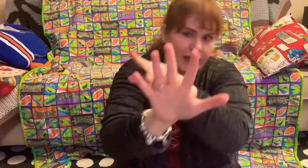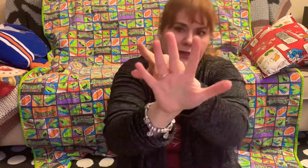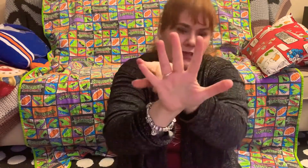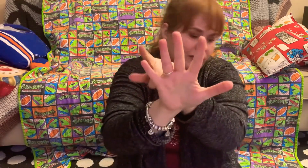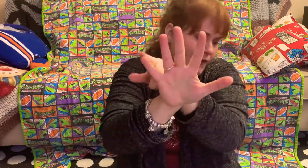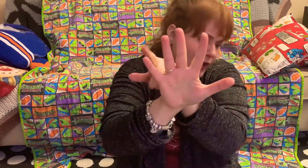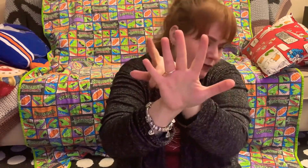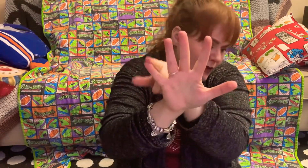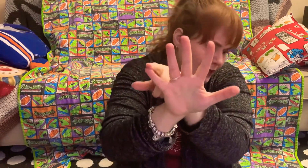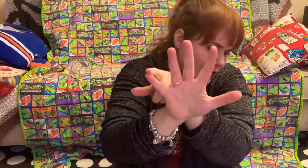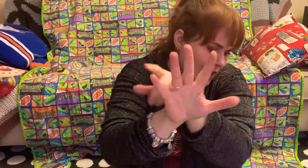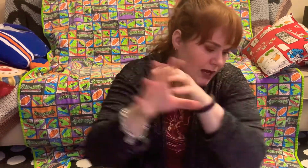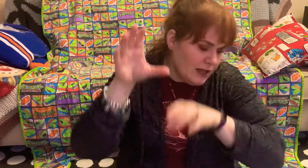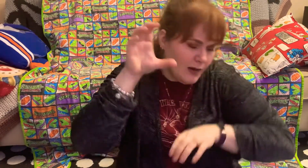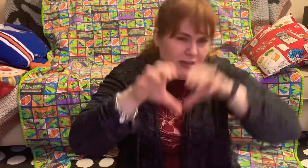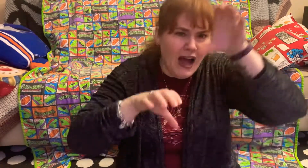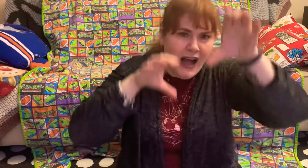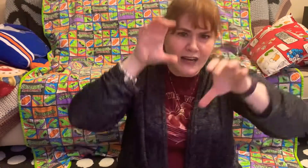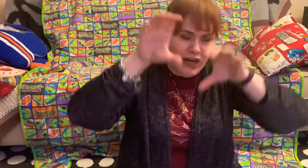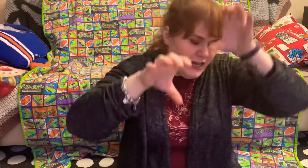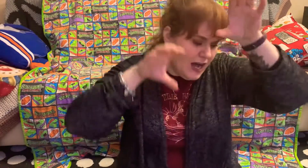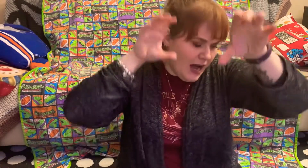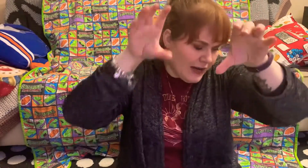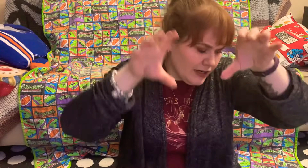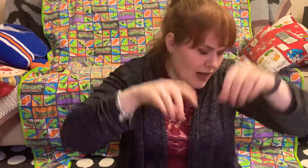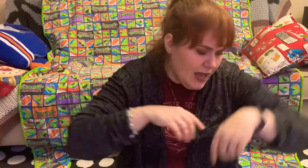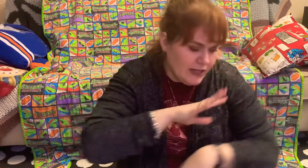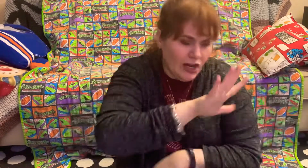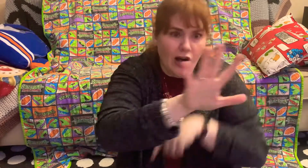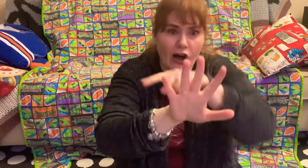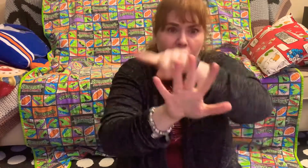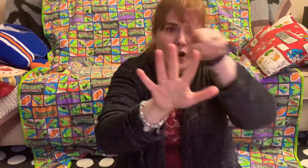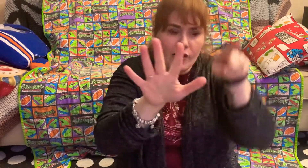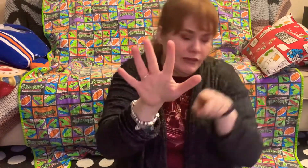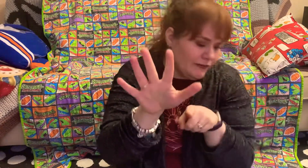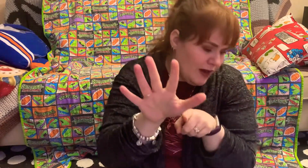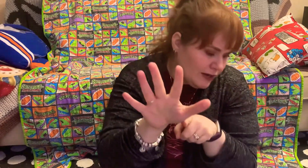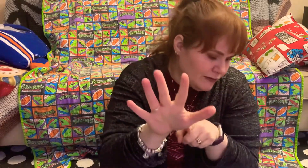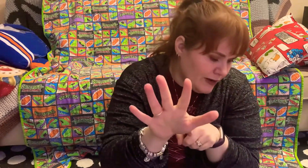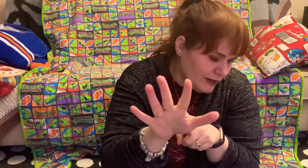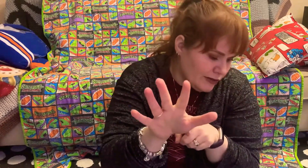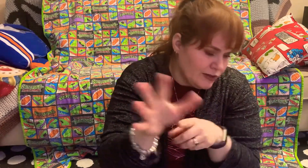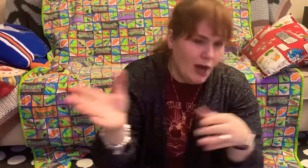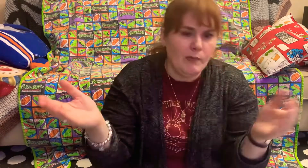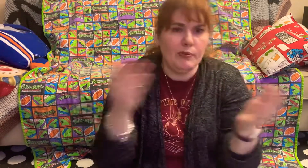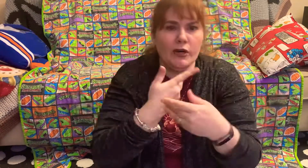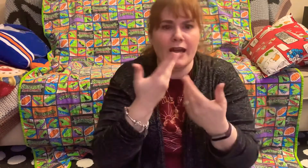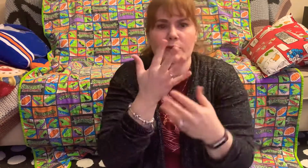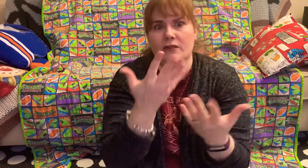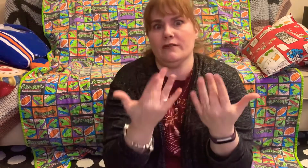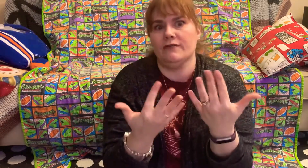This firefighter climbs higher and higher, and all the firefighters put out the